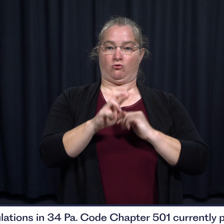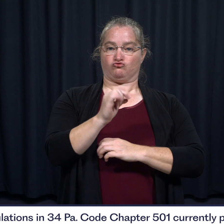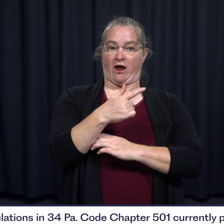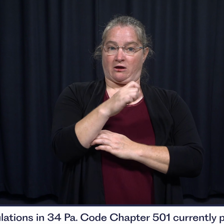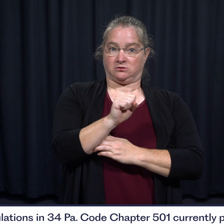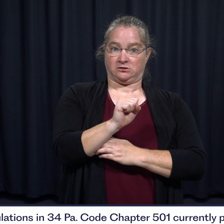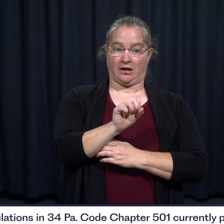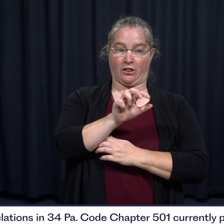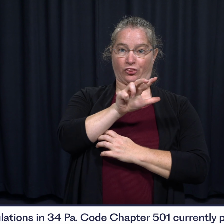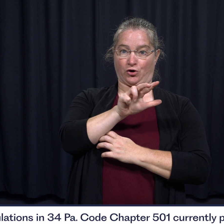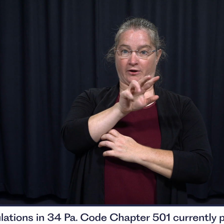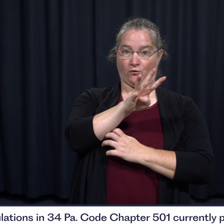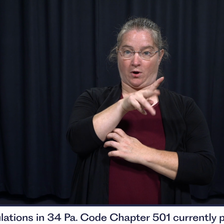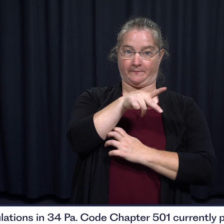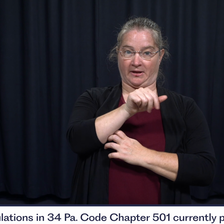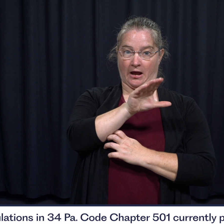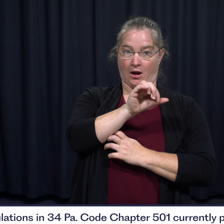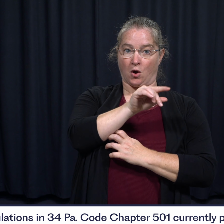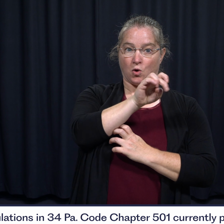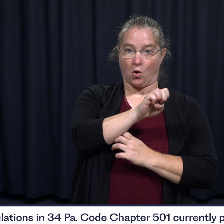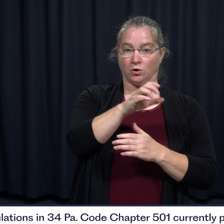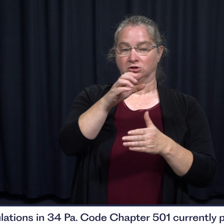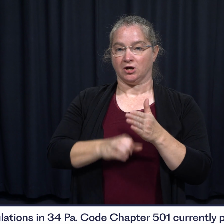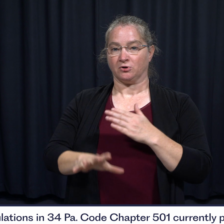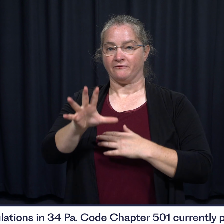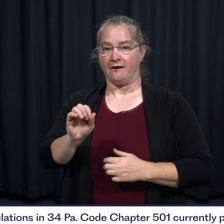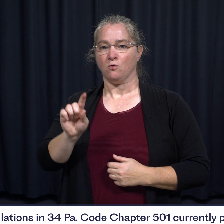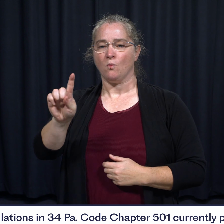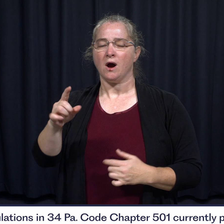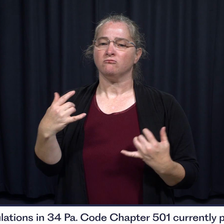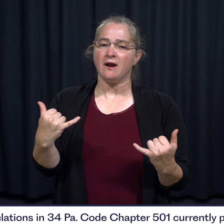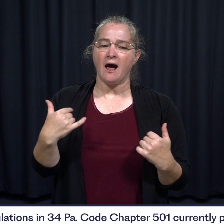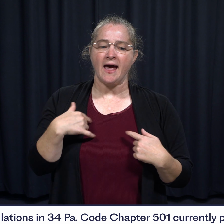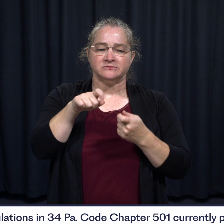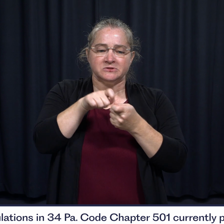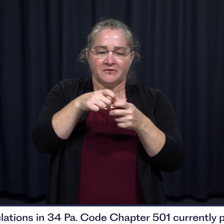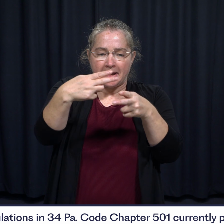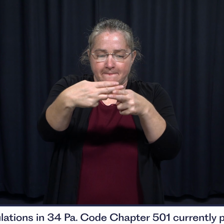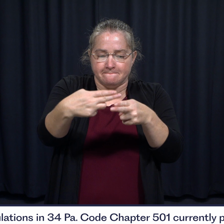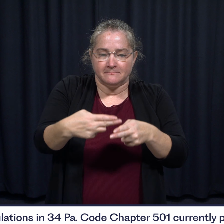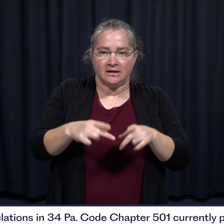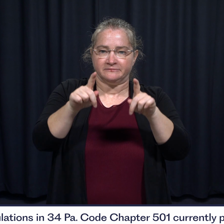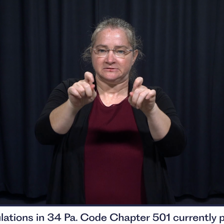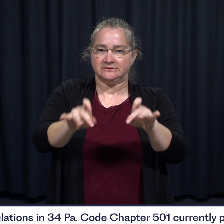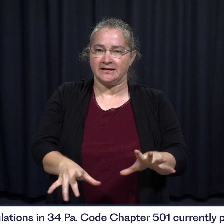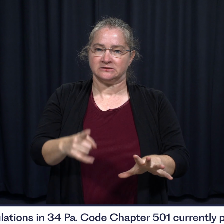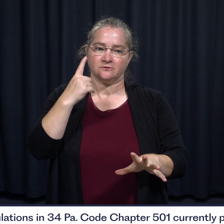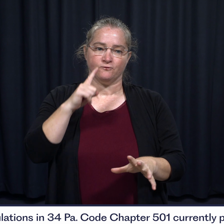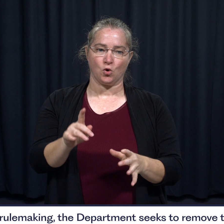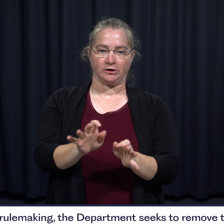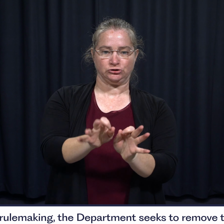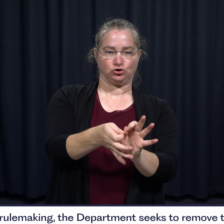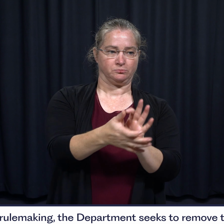501 currently provide specific names of examinations that test skill and proficiency. Through